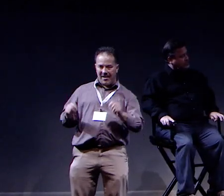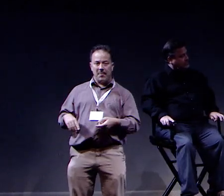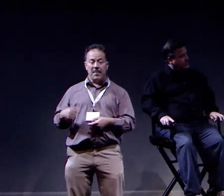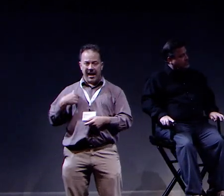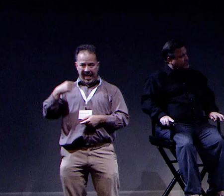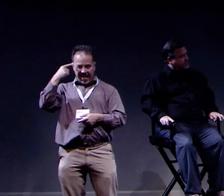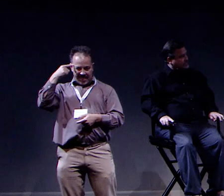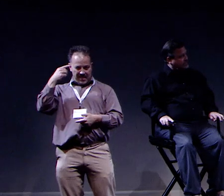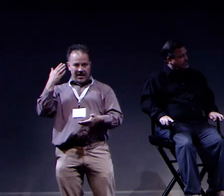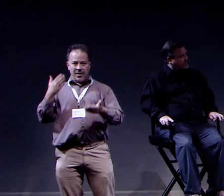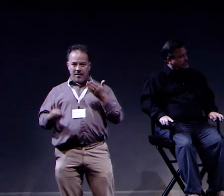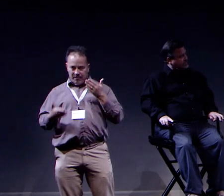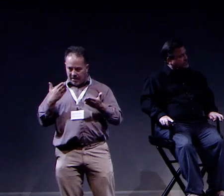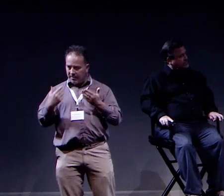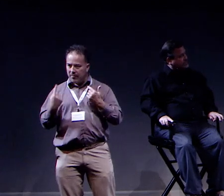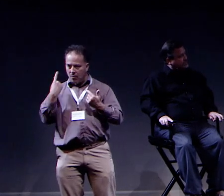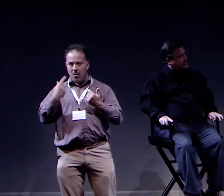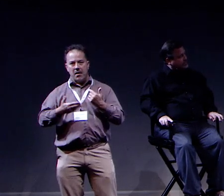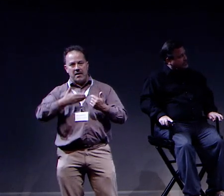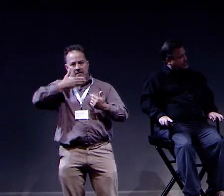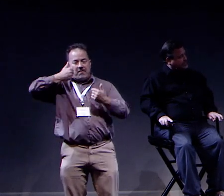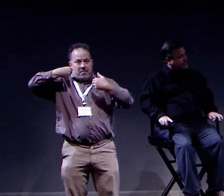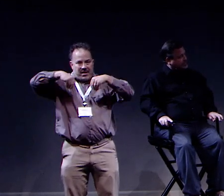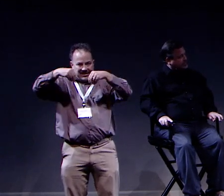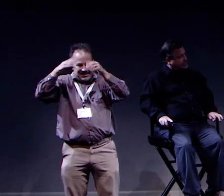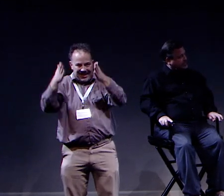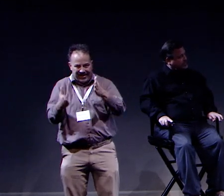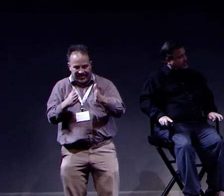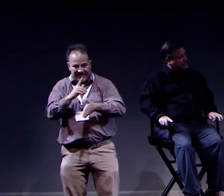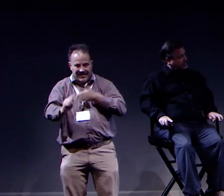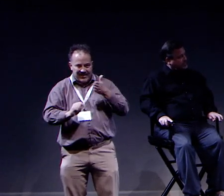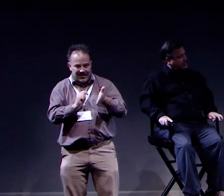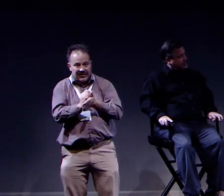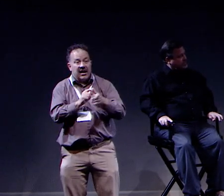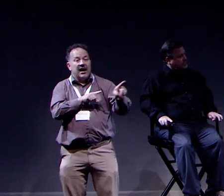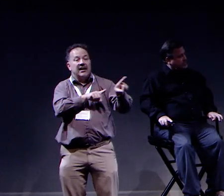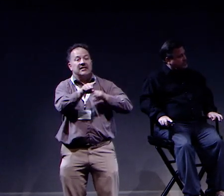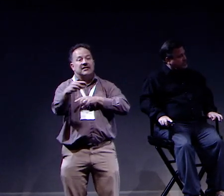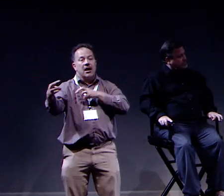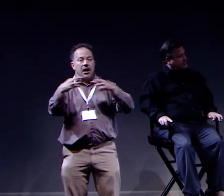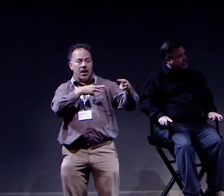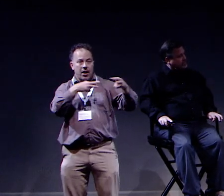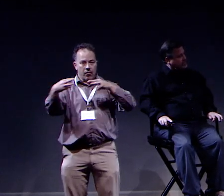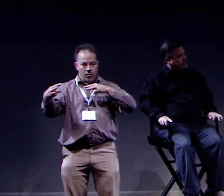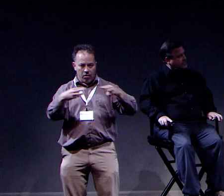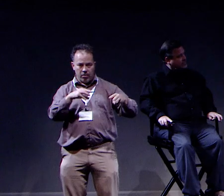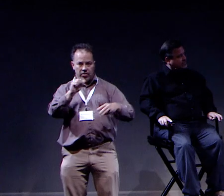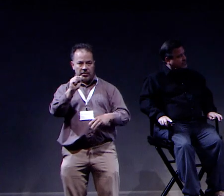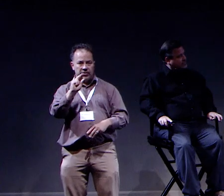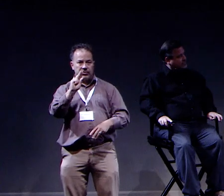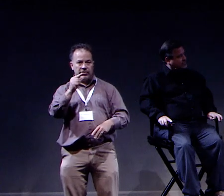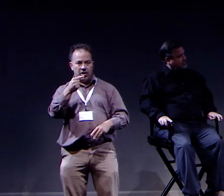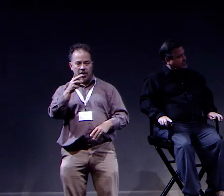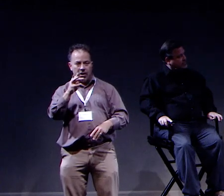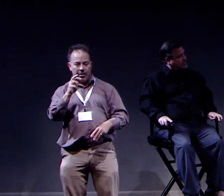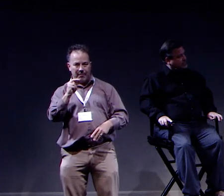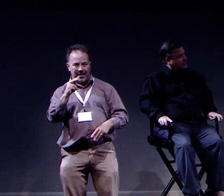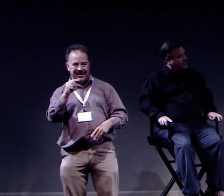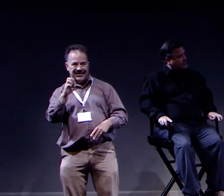I think it's probably going to be one of the biggest sellers of the season. It's a Star Wars augmented reality